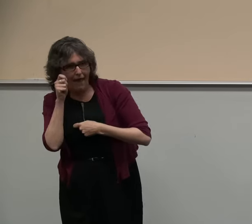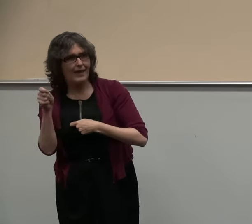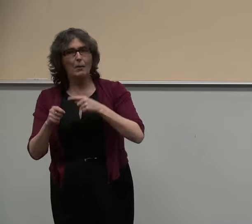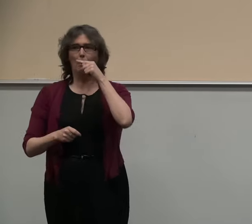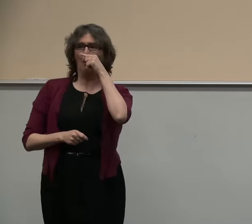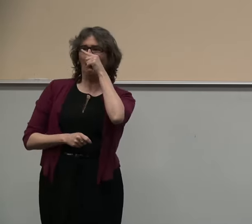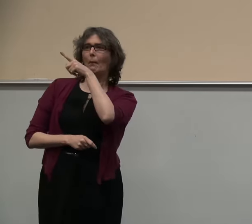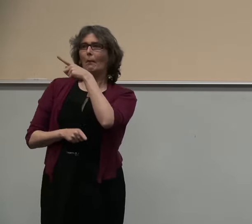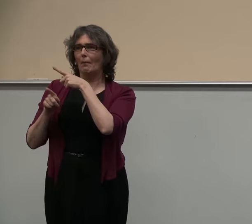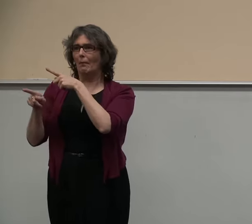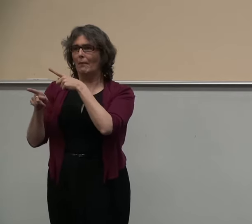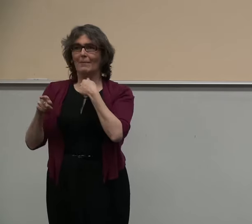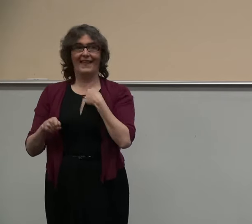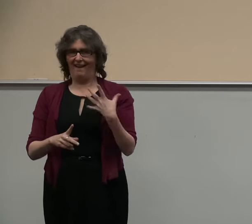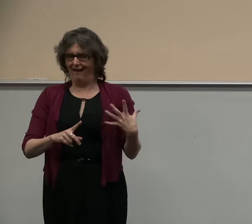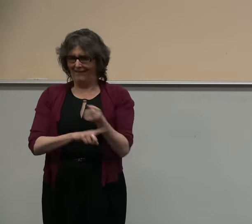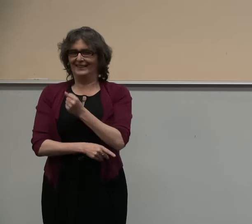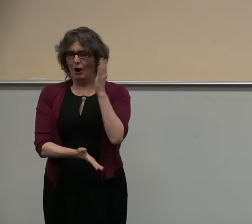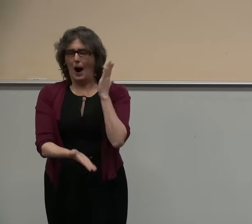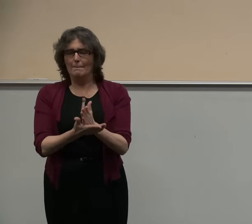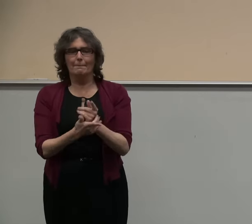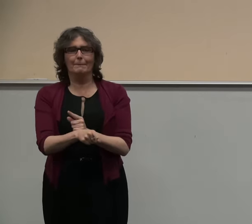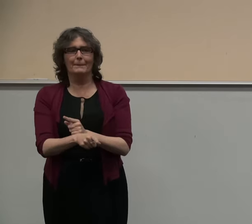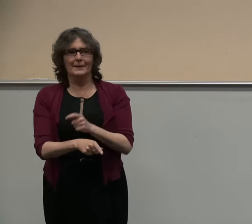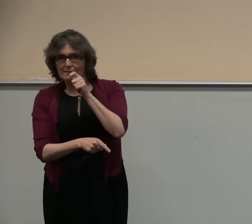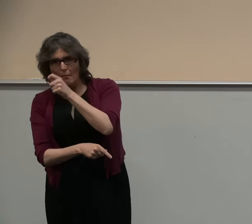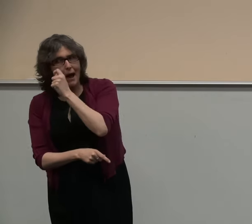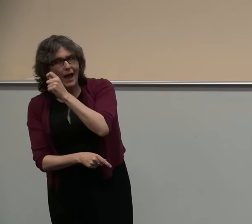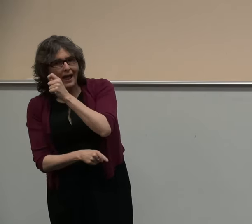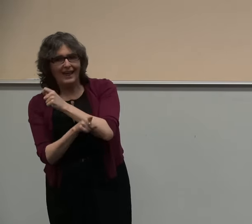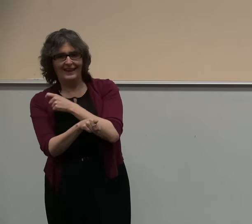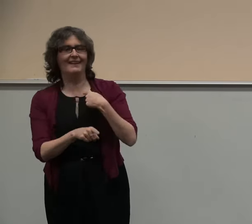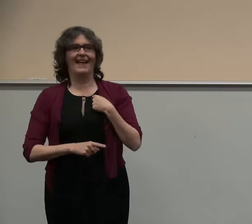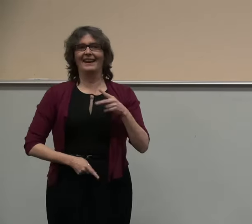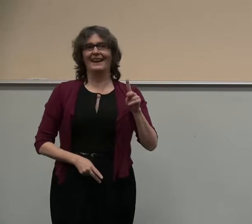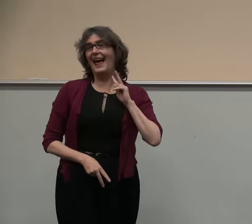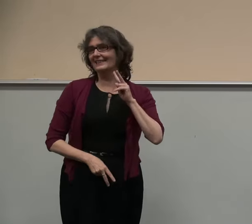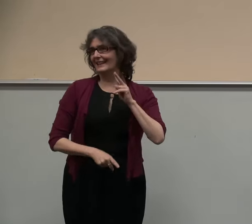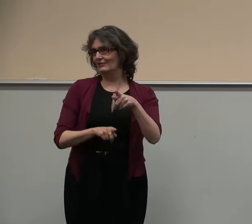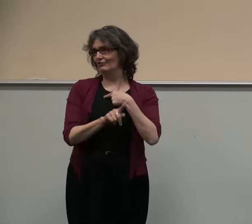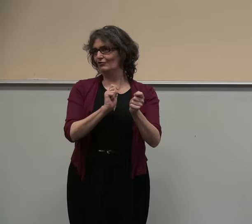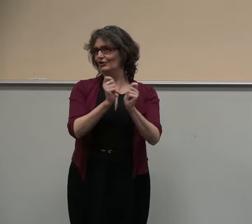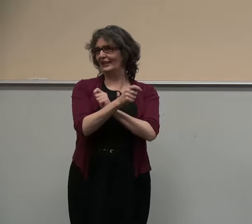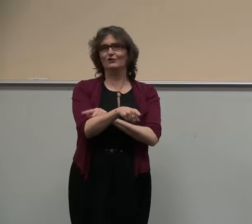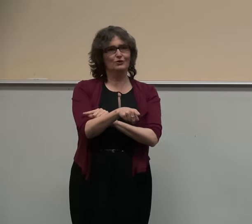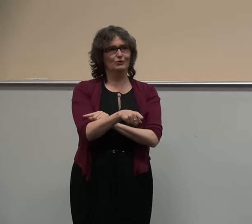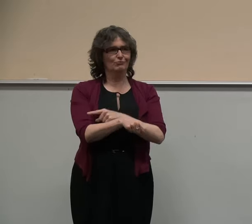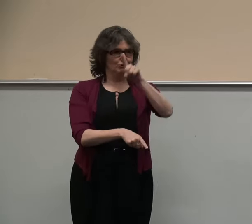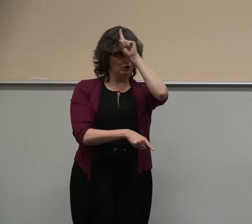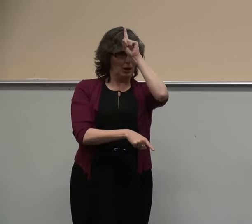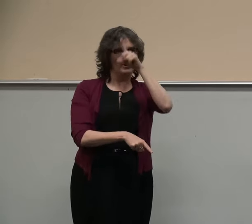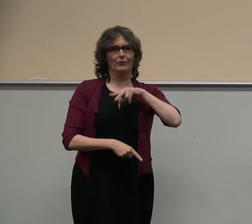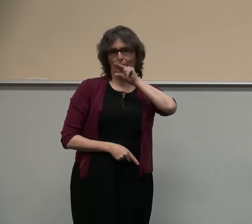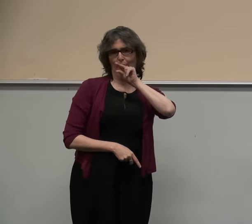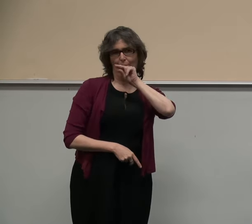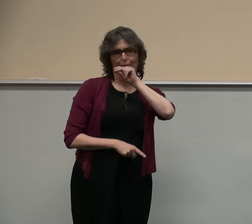started speaking in a German accent. This is not interpretable, and it's not in the text. It just happened, and it